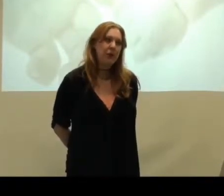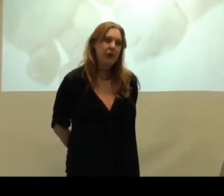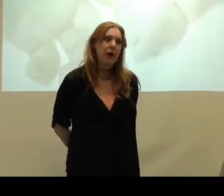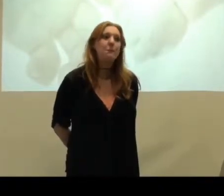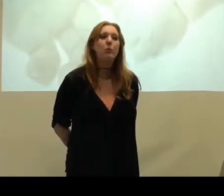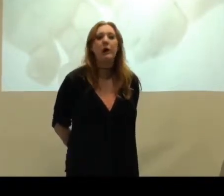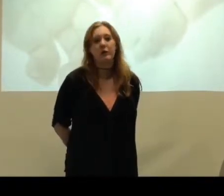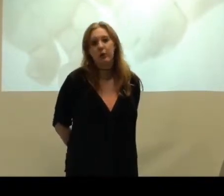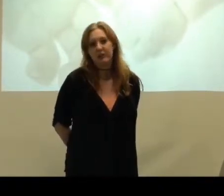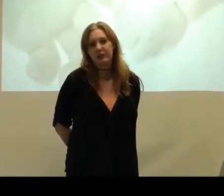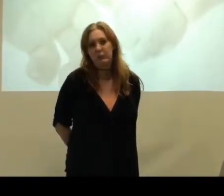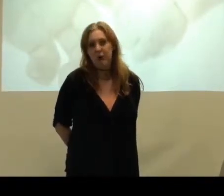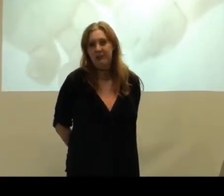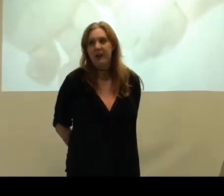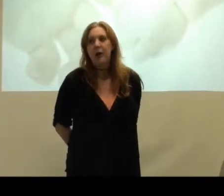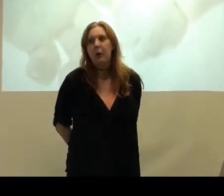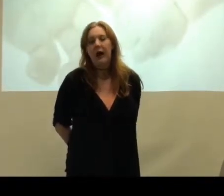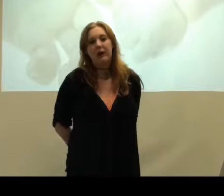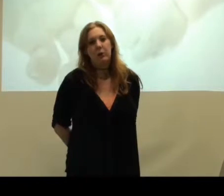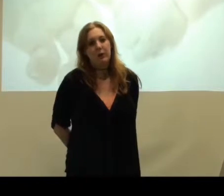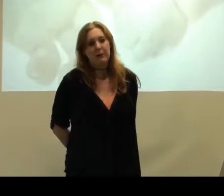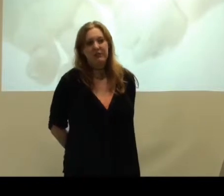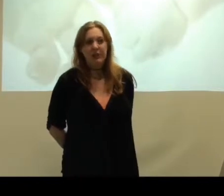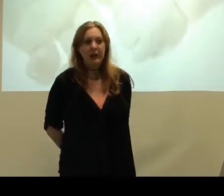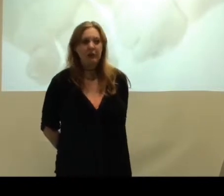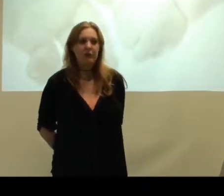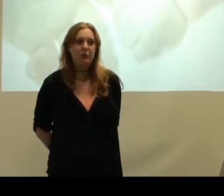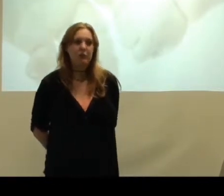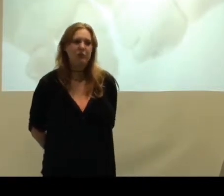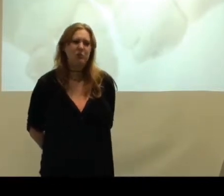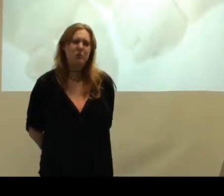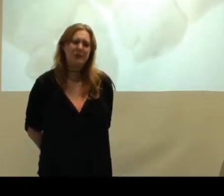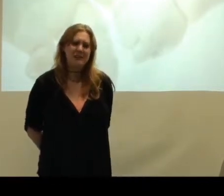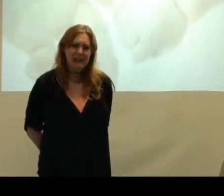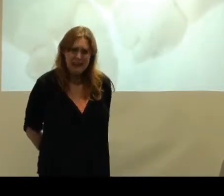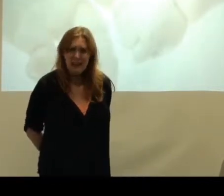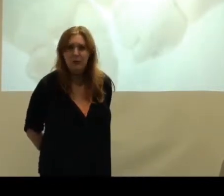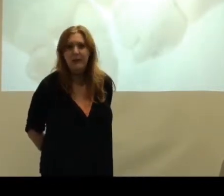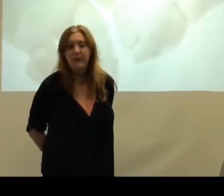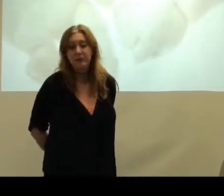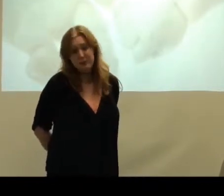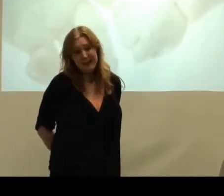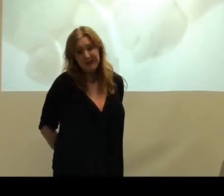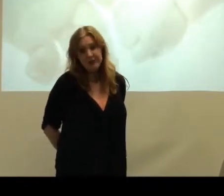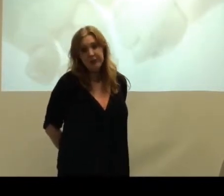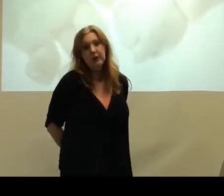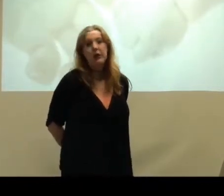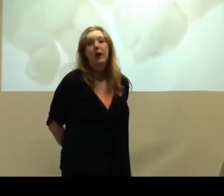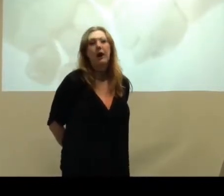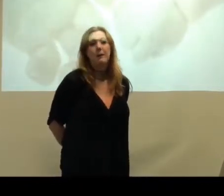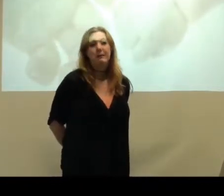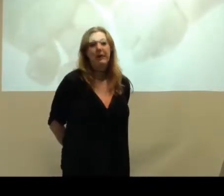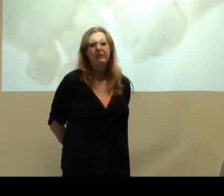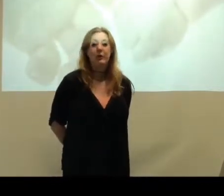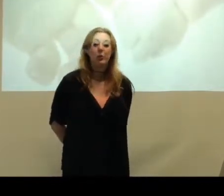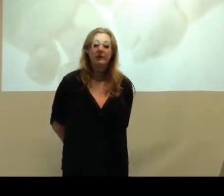the #1 question was, well, I don't want my child to be delayed with their speech, because there was